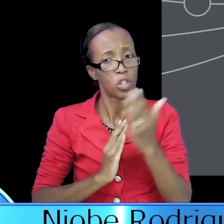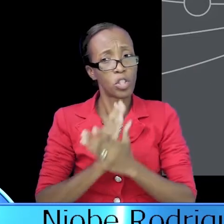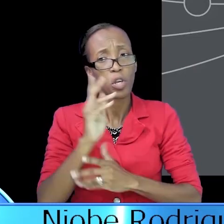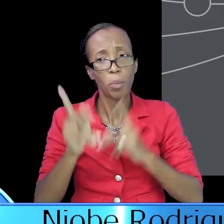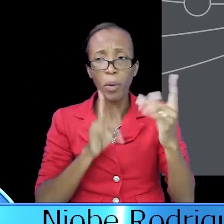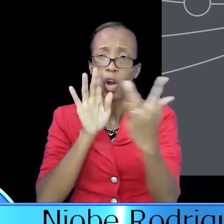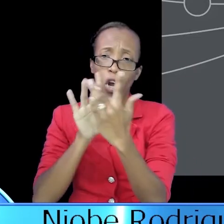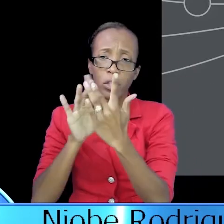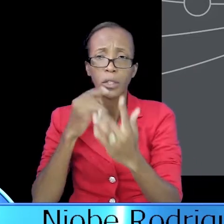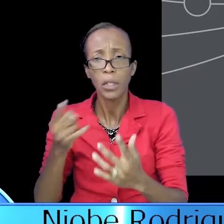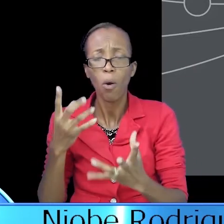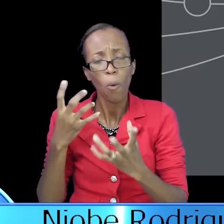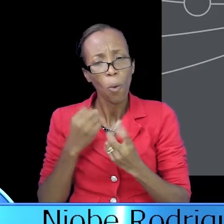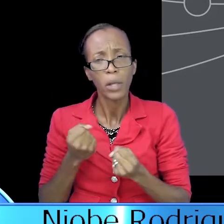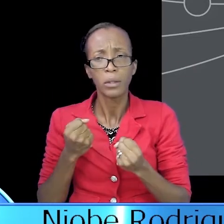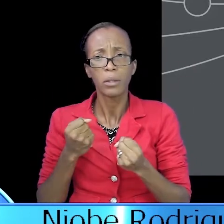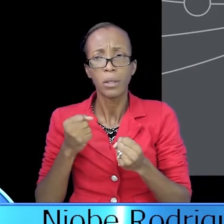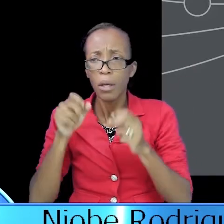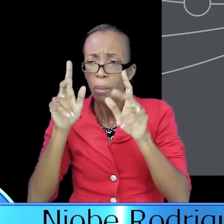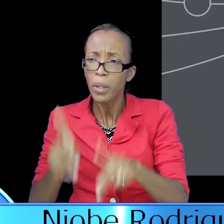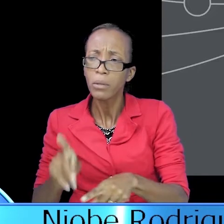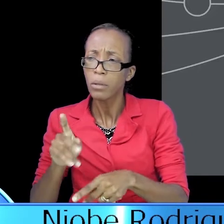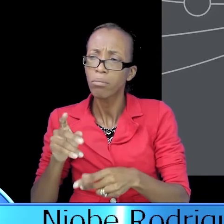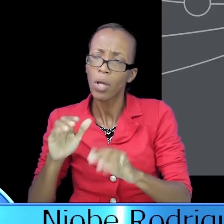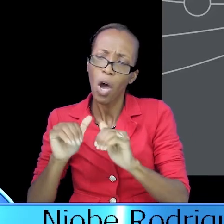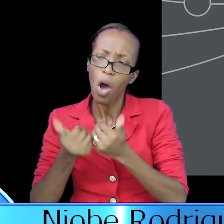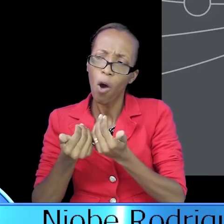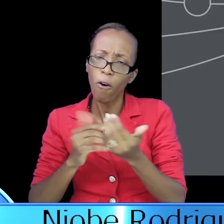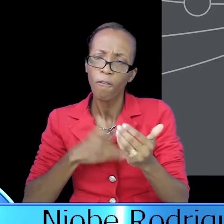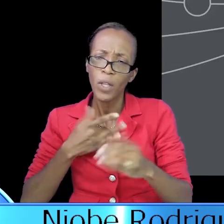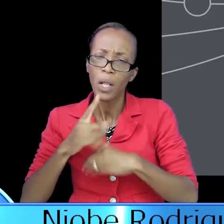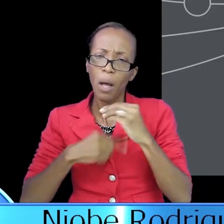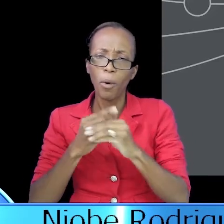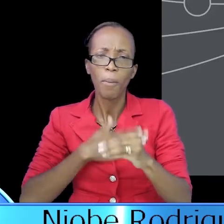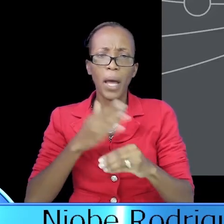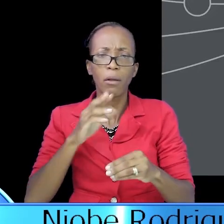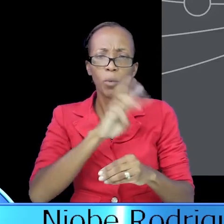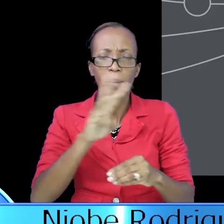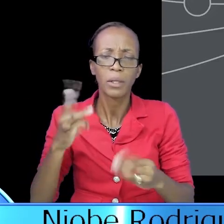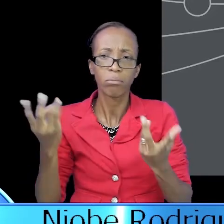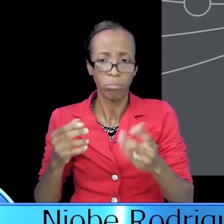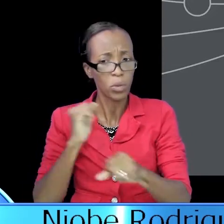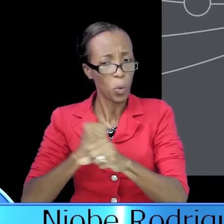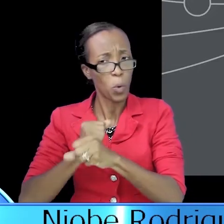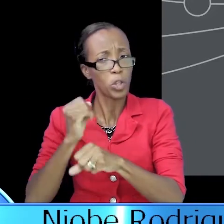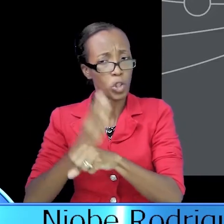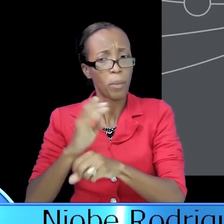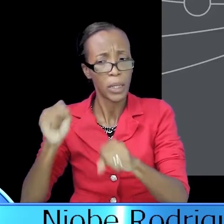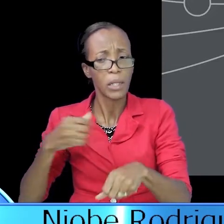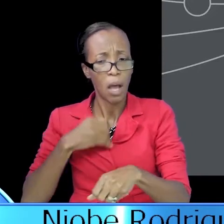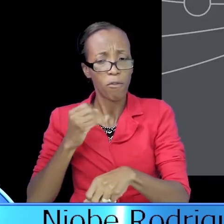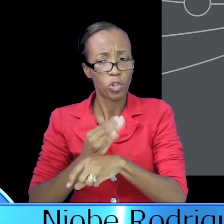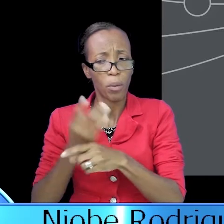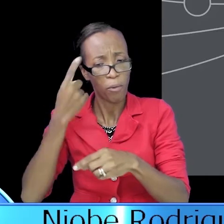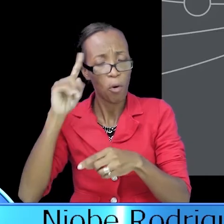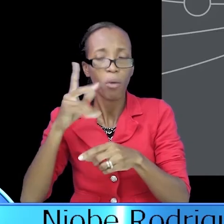And if you pass all that, you're a certified tester. Wow, very, very interesting. So and there are people that